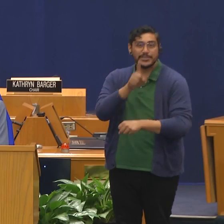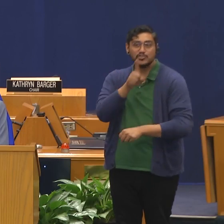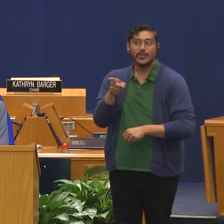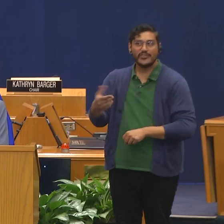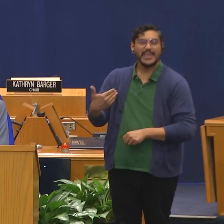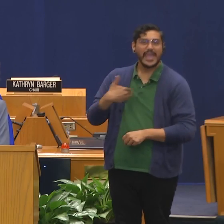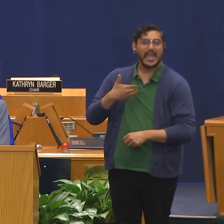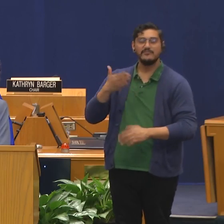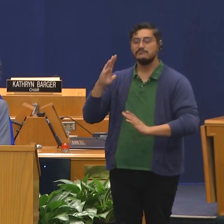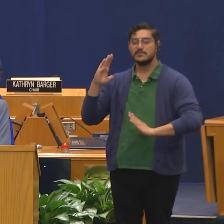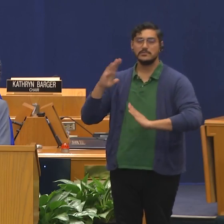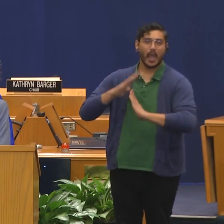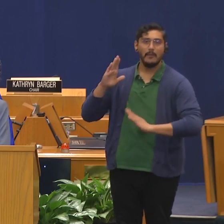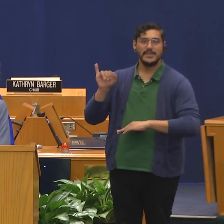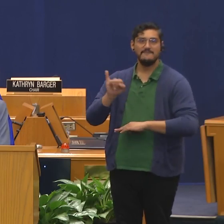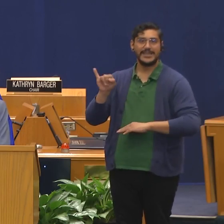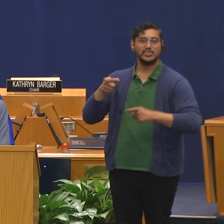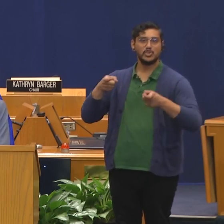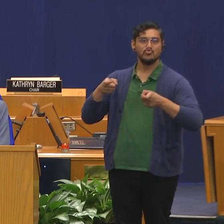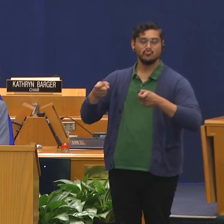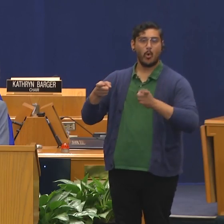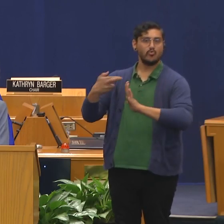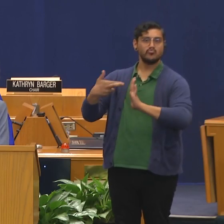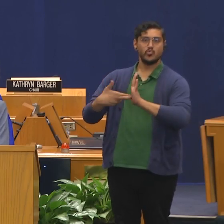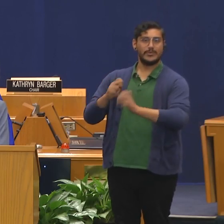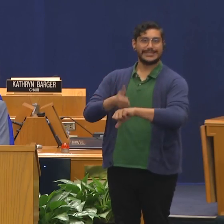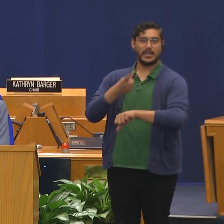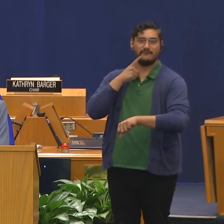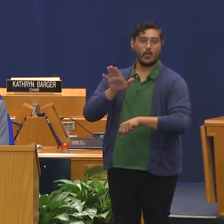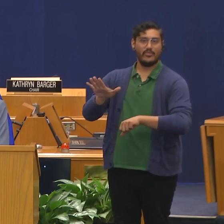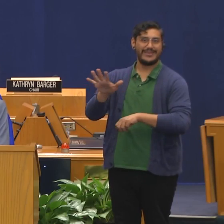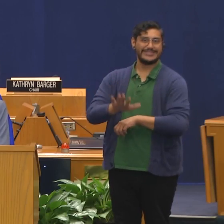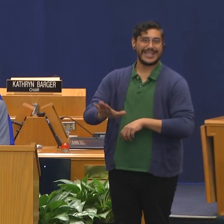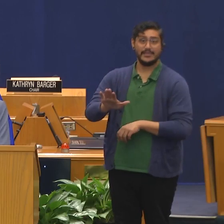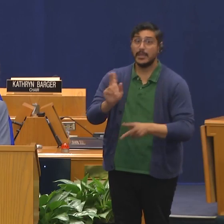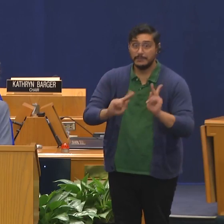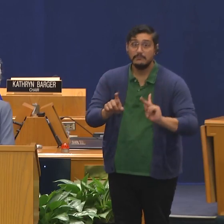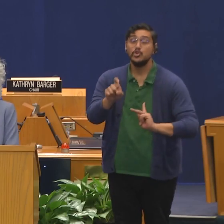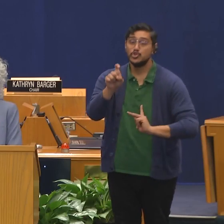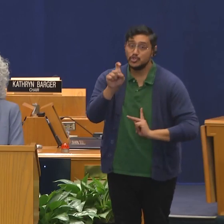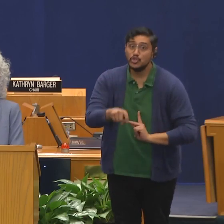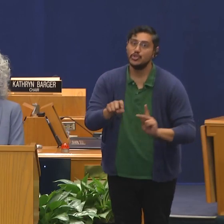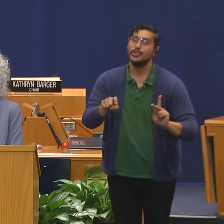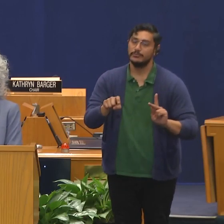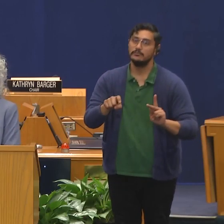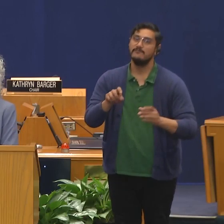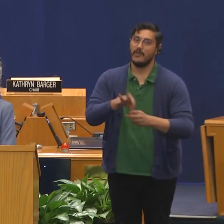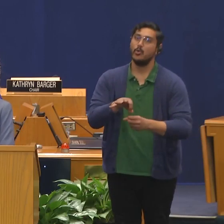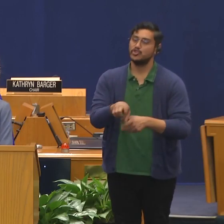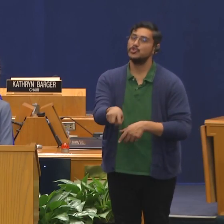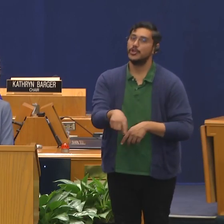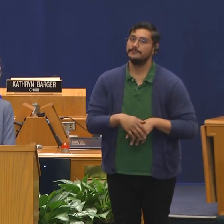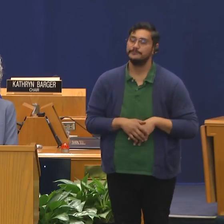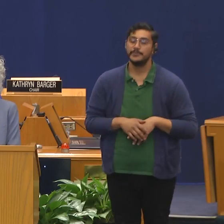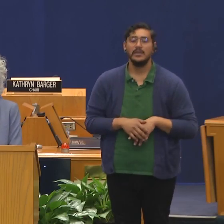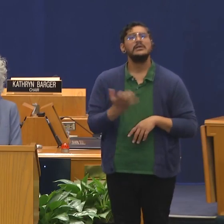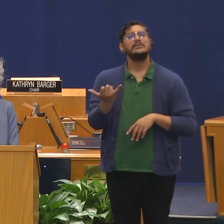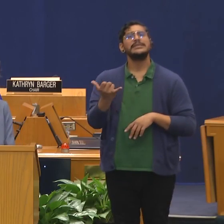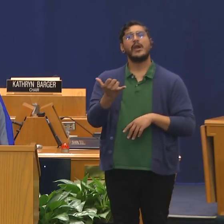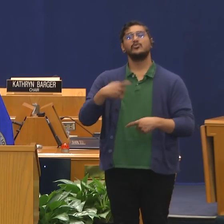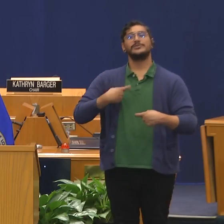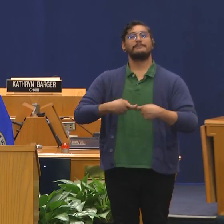infection control protocols available at all of the sites, and people should exercise their right to vote. I will now go to remarks